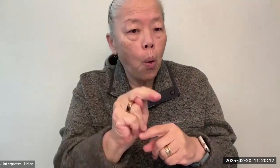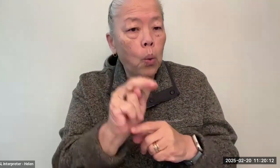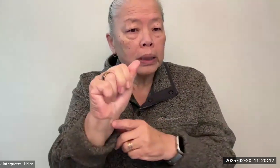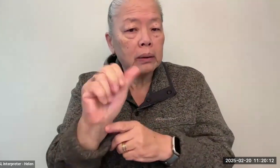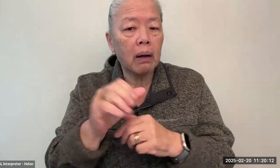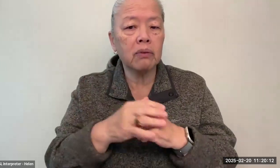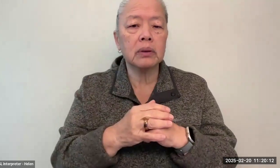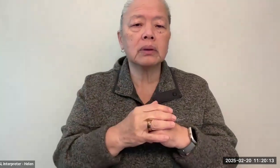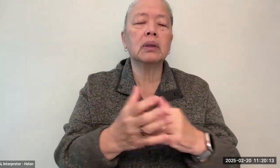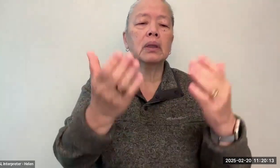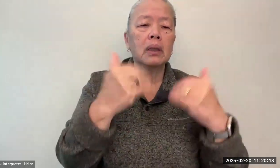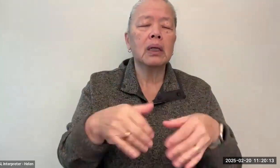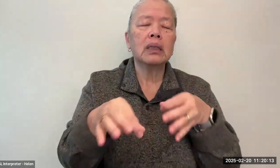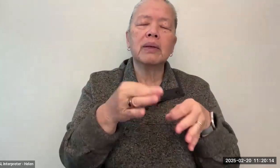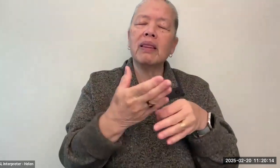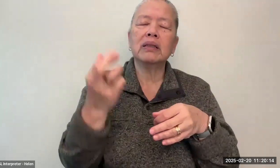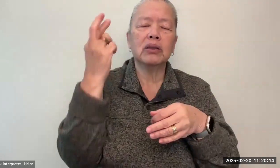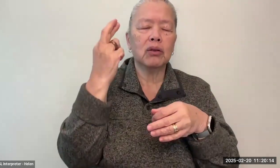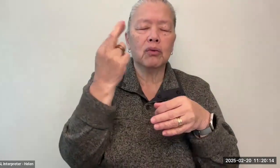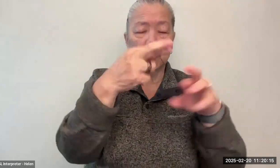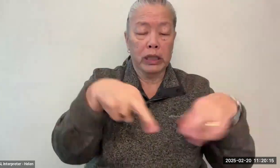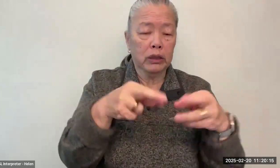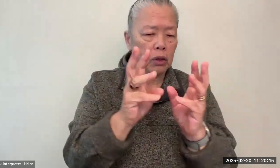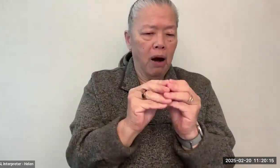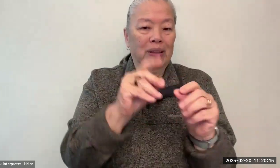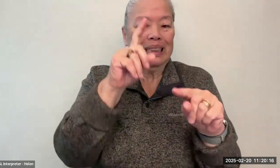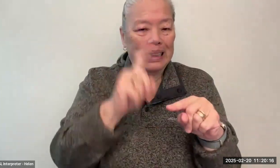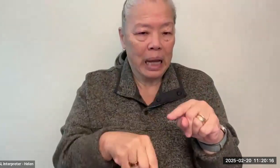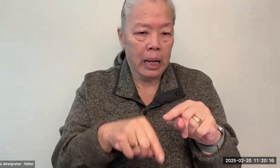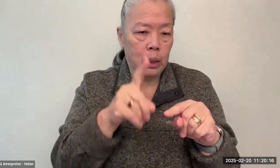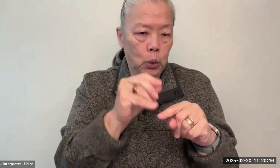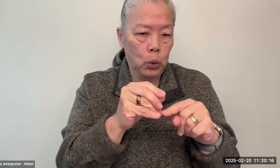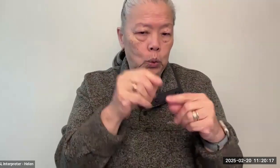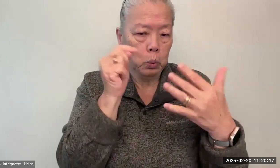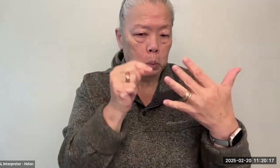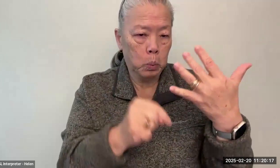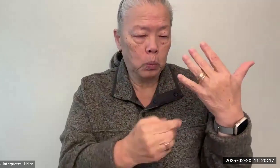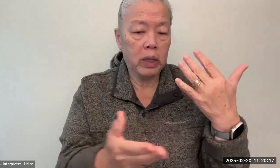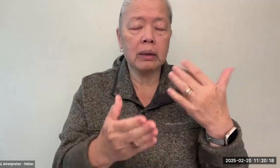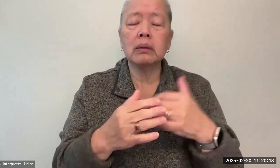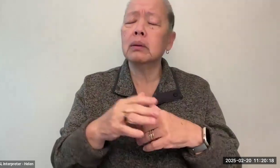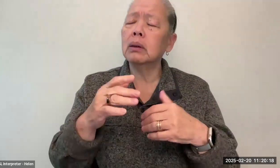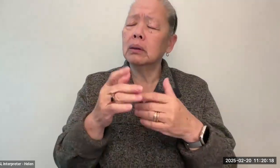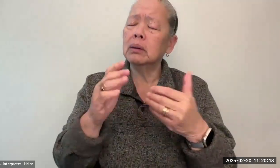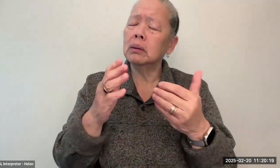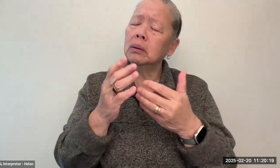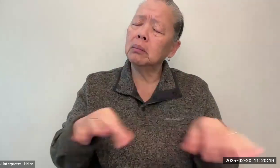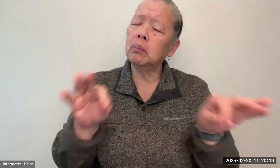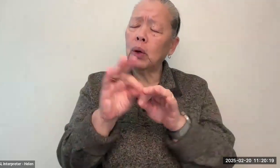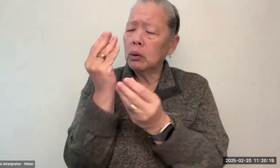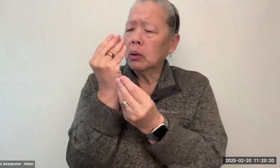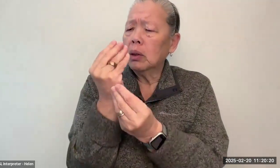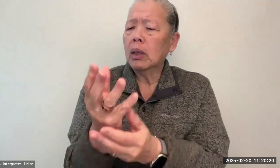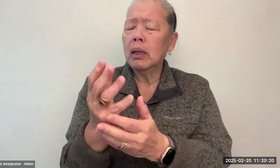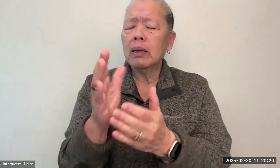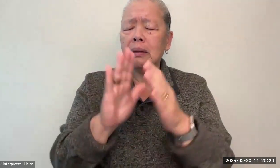regional conferences cannot do to assure members again that the tenets of our United Methodist beliefs remain the same. It then leads